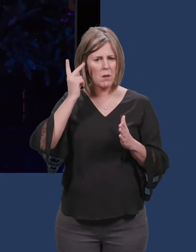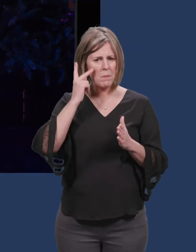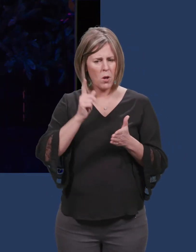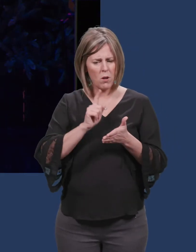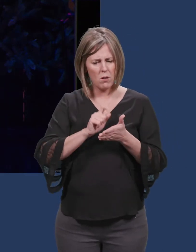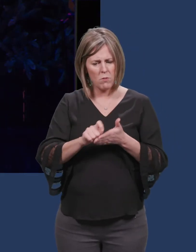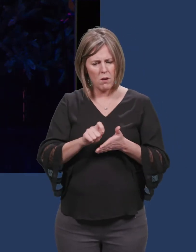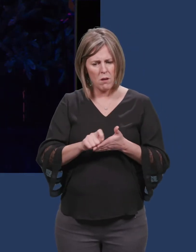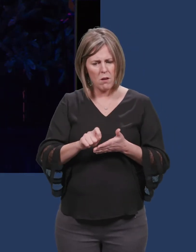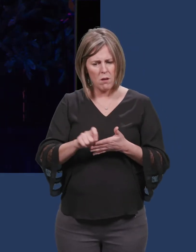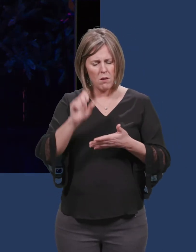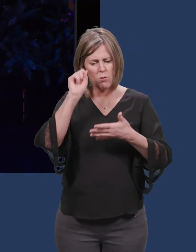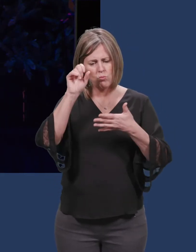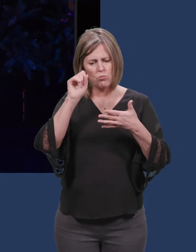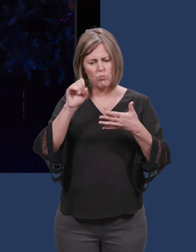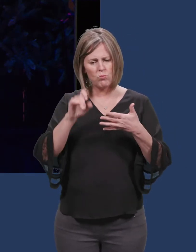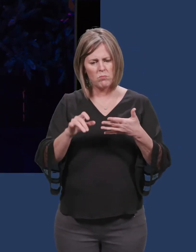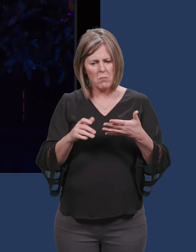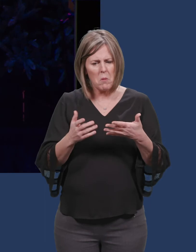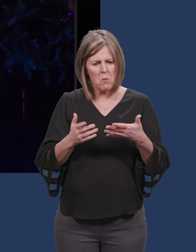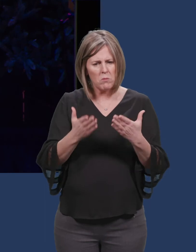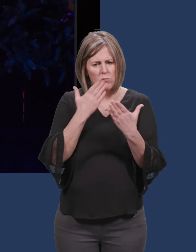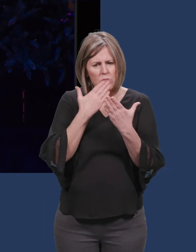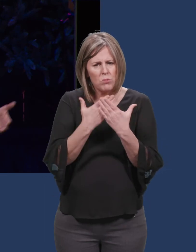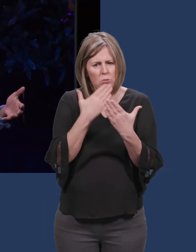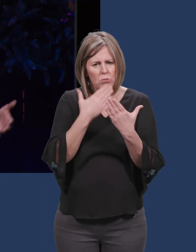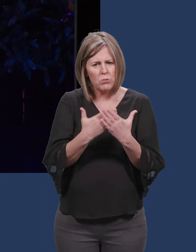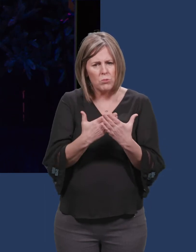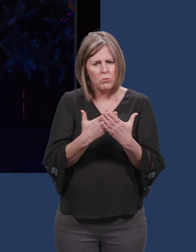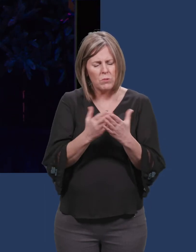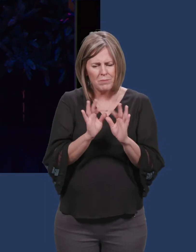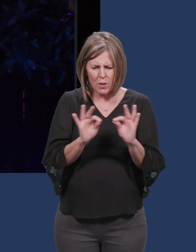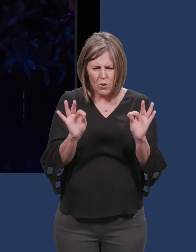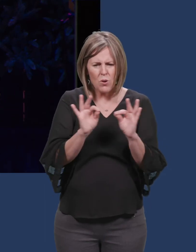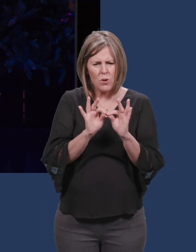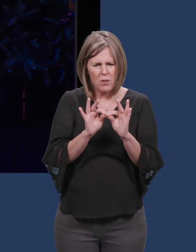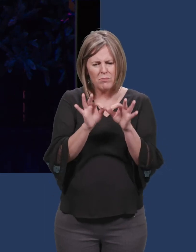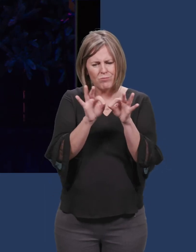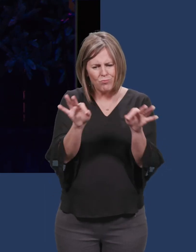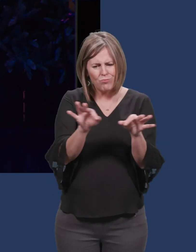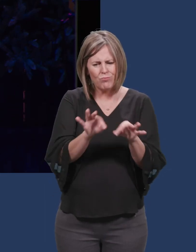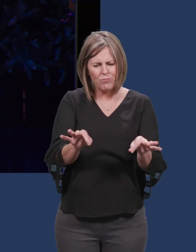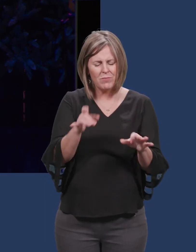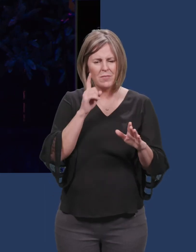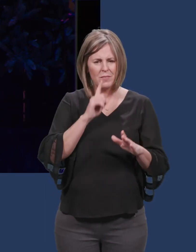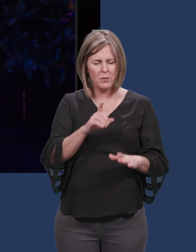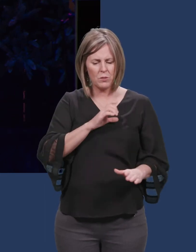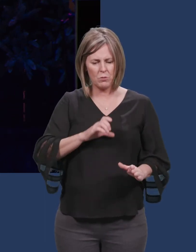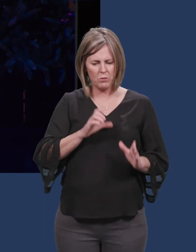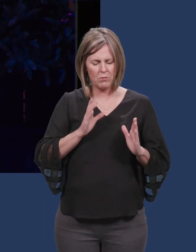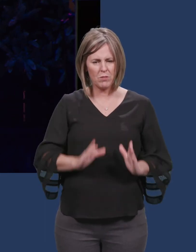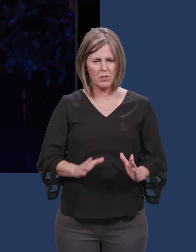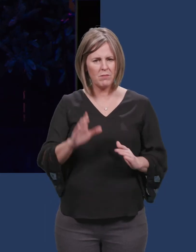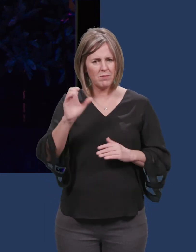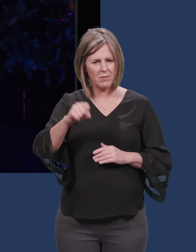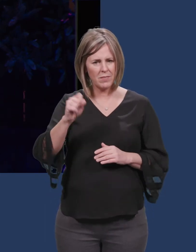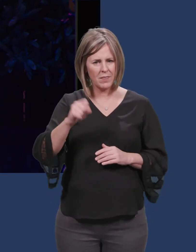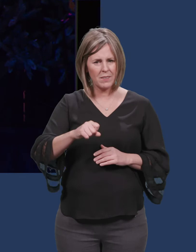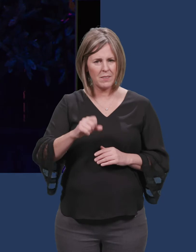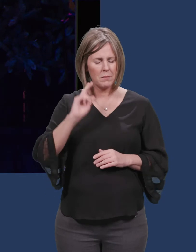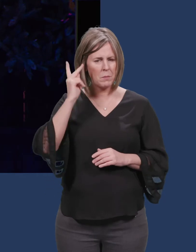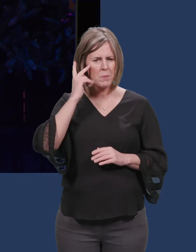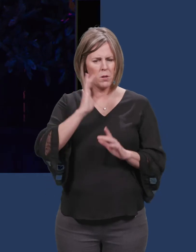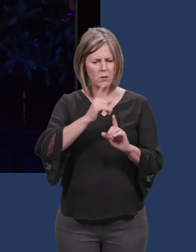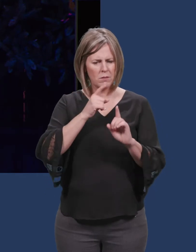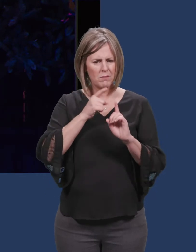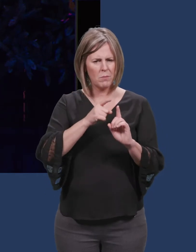these first three verses, they're all really good things, important things for a Christian to pursue. He's just